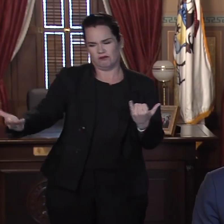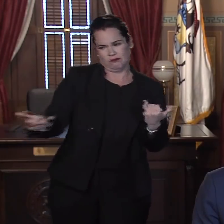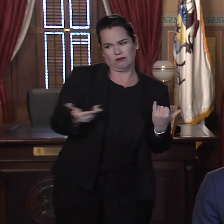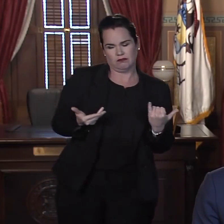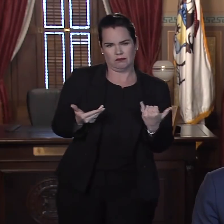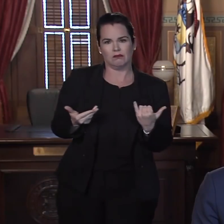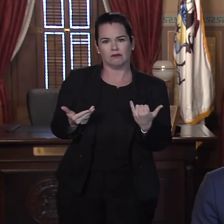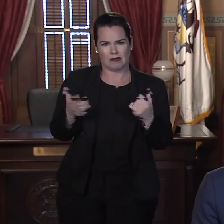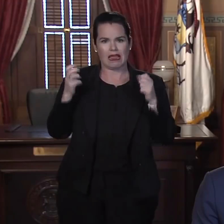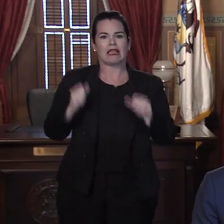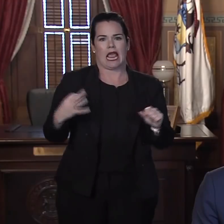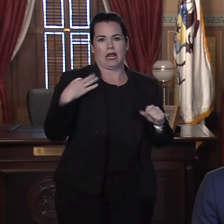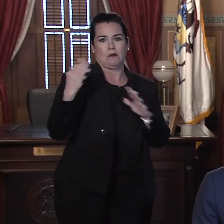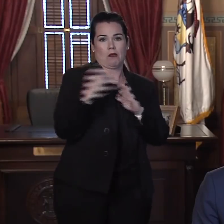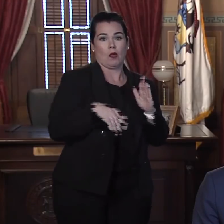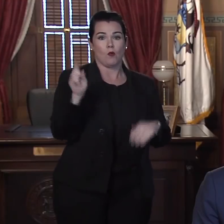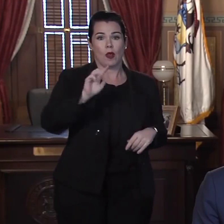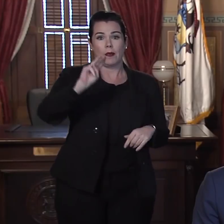benefits at